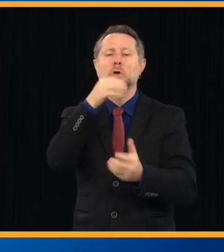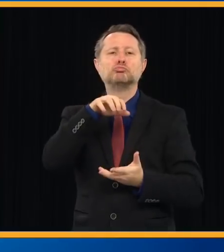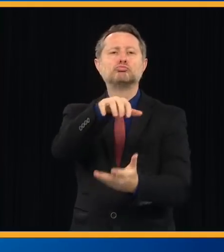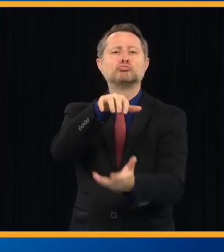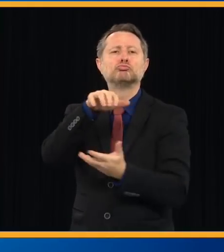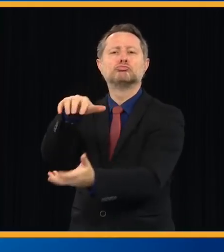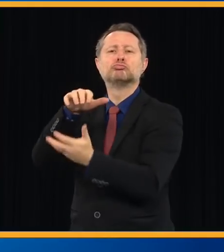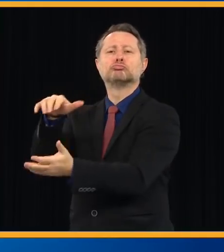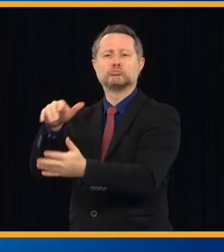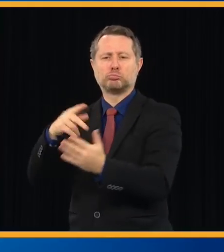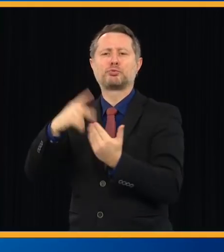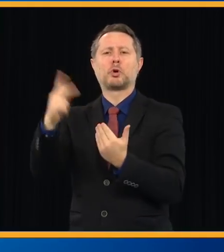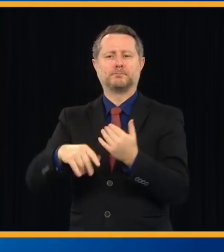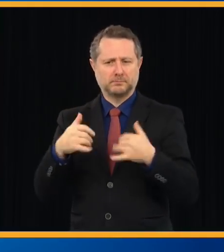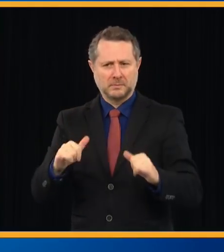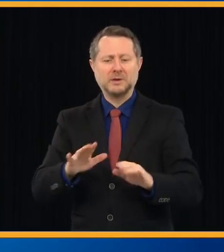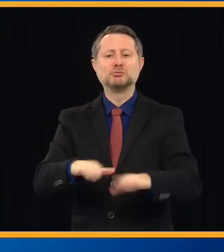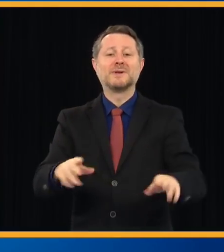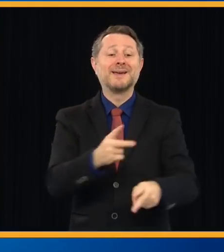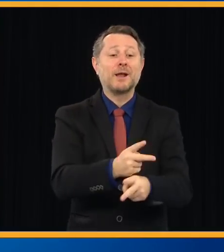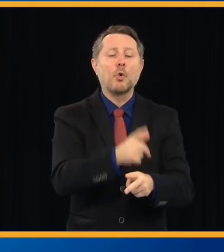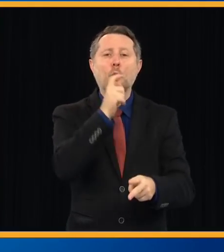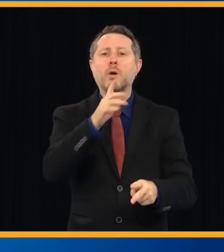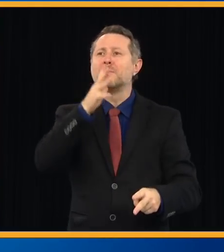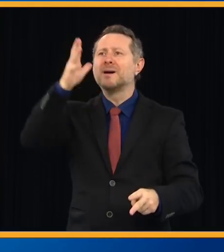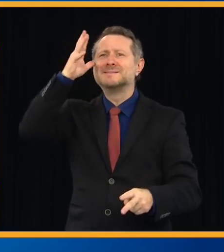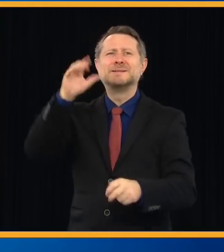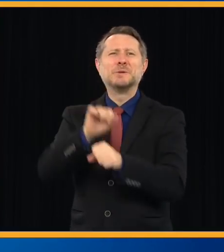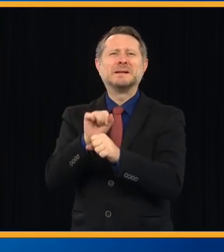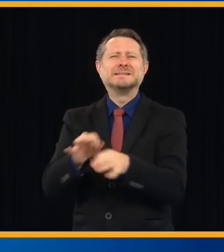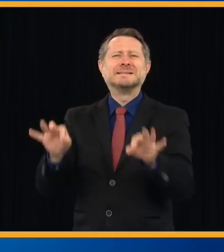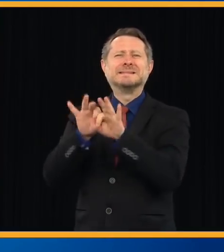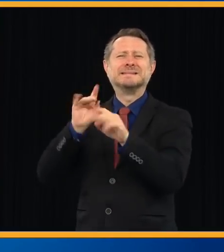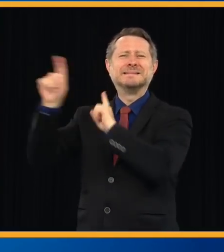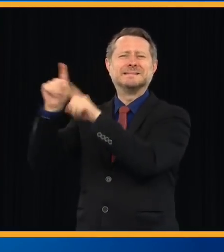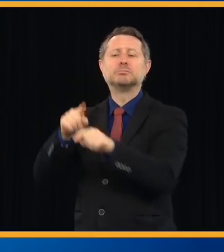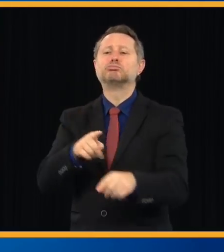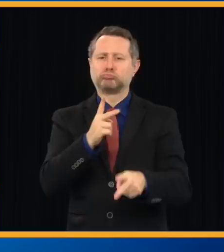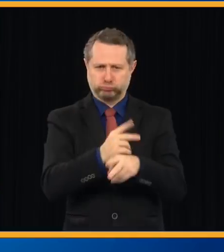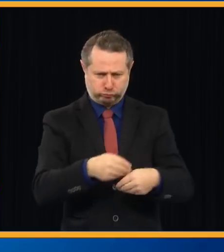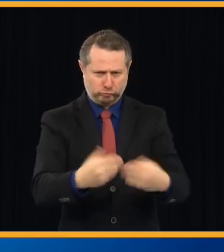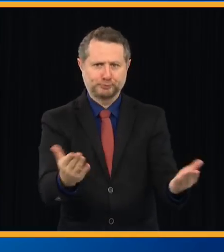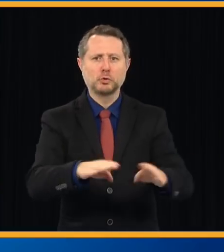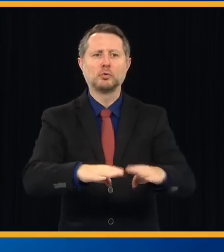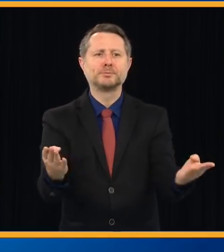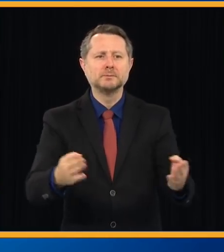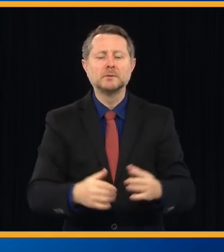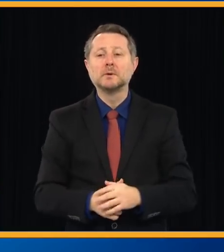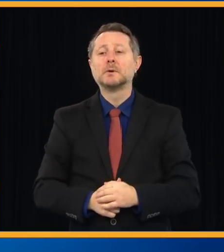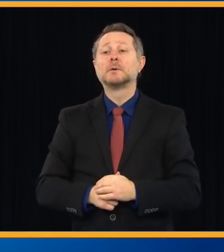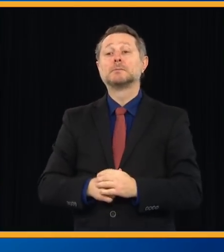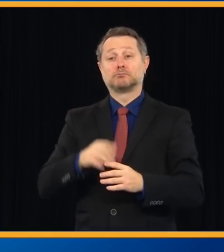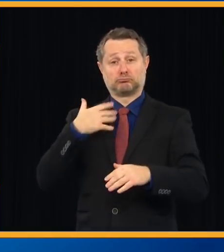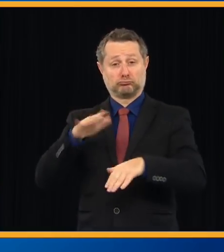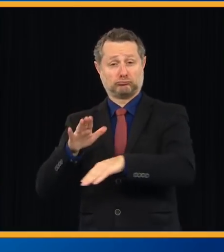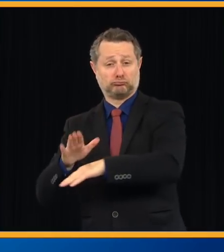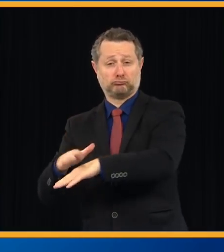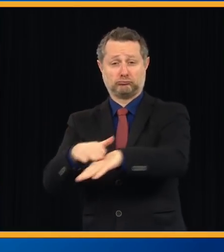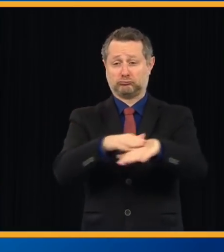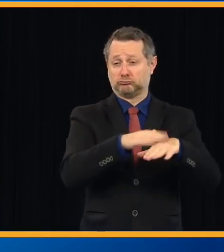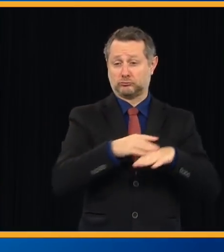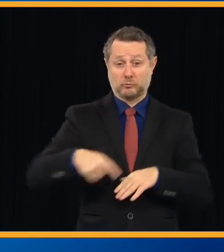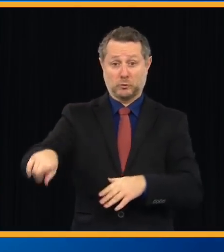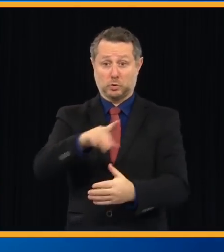child care services for essential workers will continue. And then we want schools to start now developing a plan to